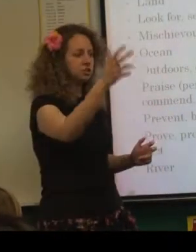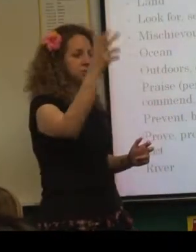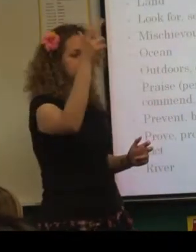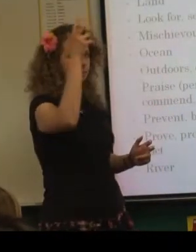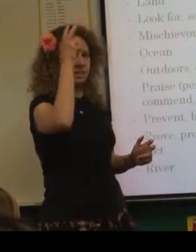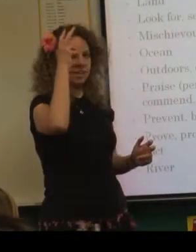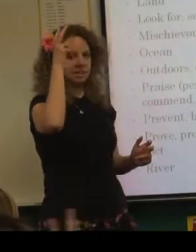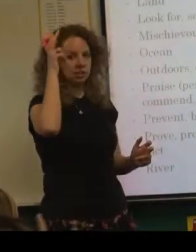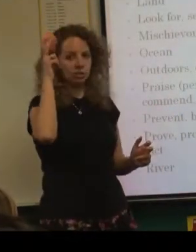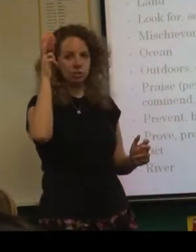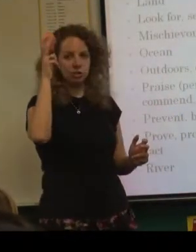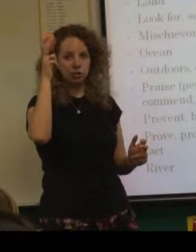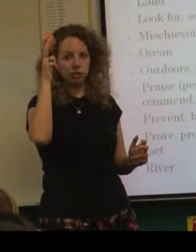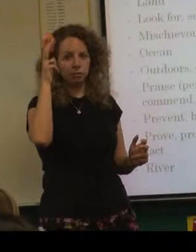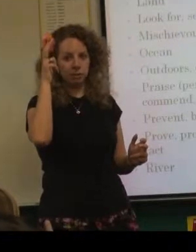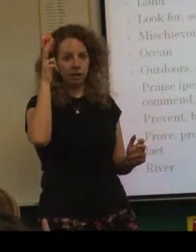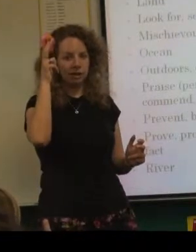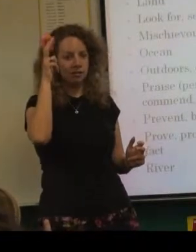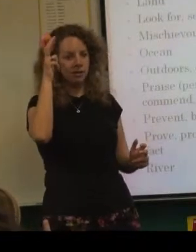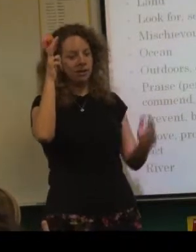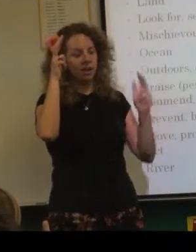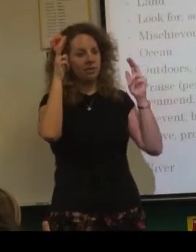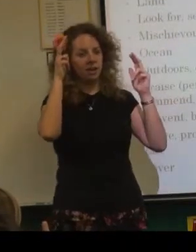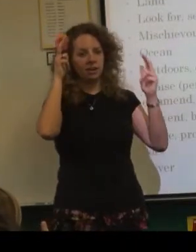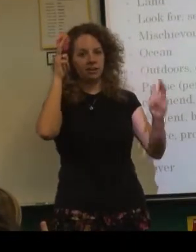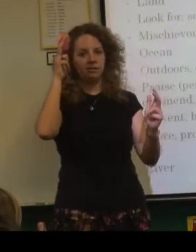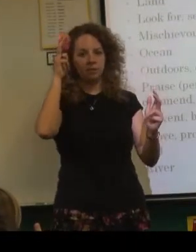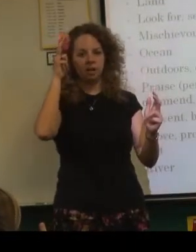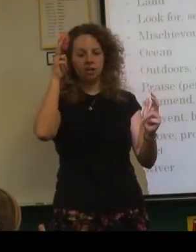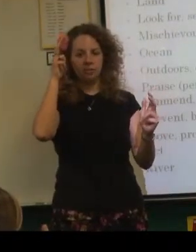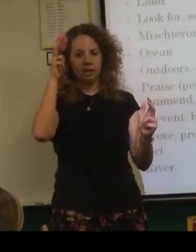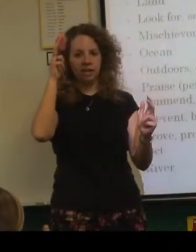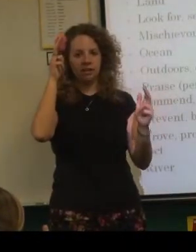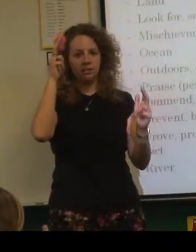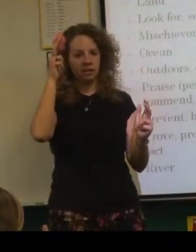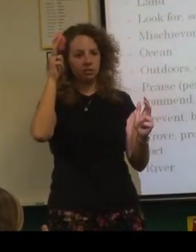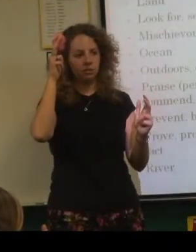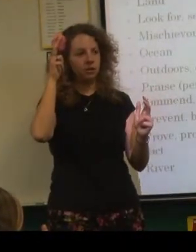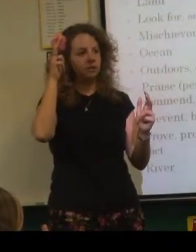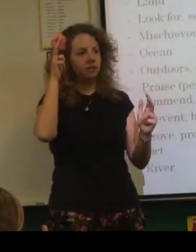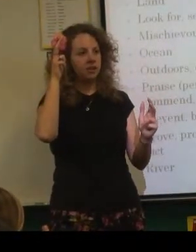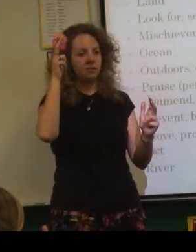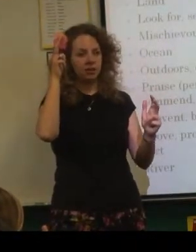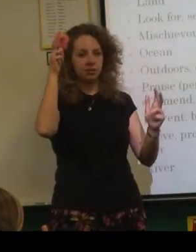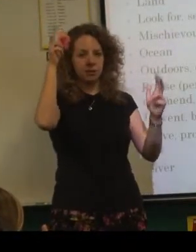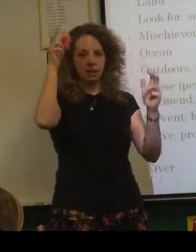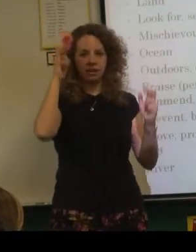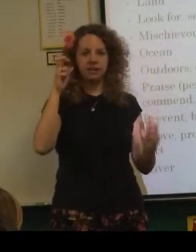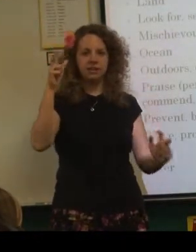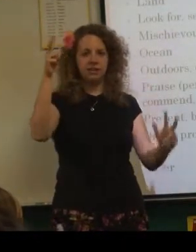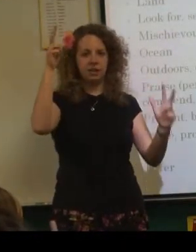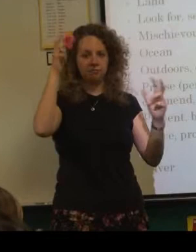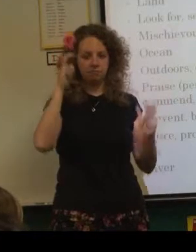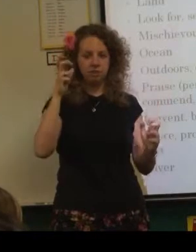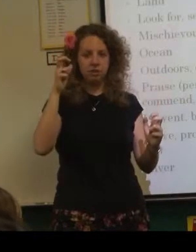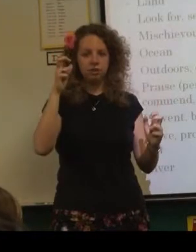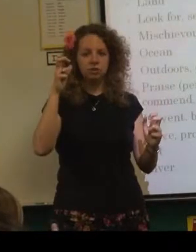my dominant hand is closer to my body, and then my non-dominant hand is down lower and farther away, and it's here.